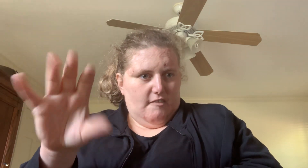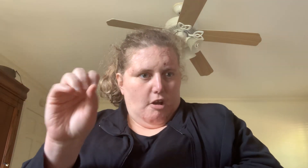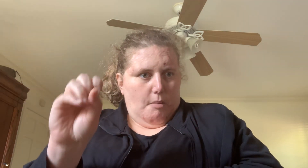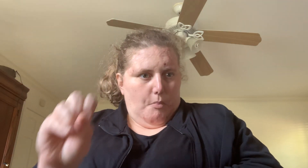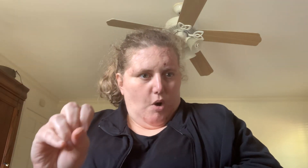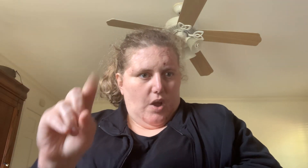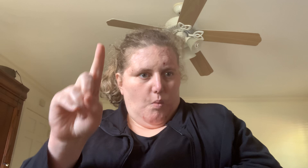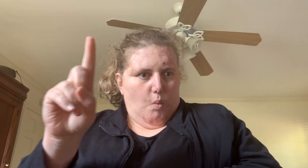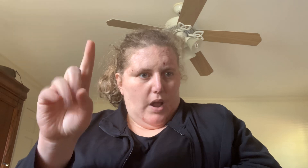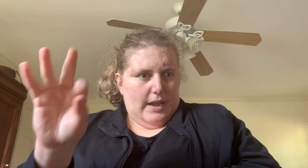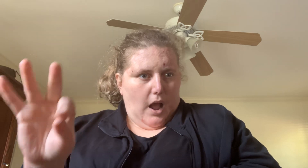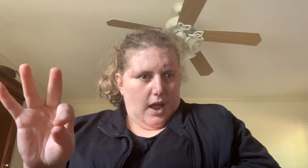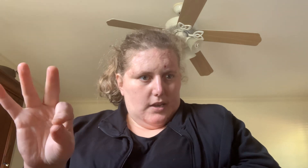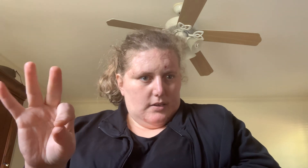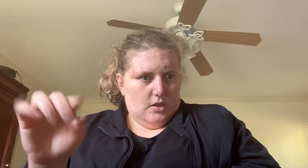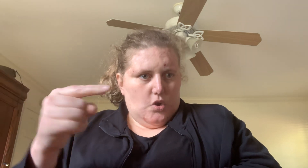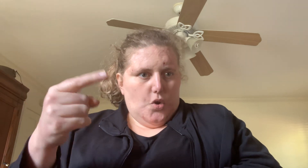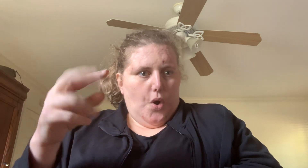175.19 grams of